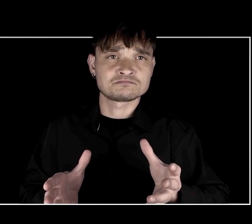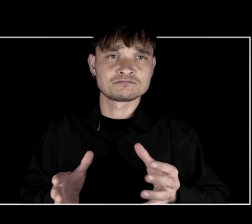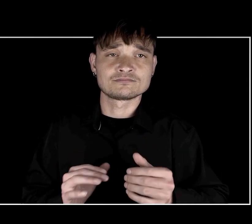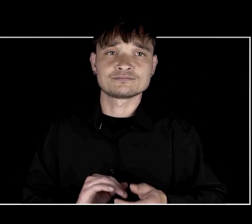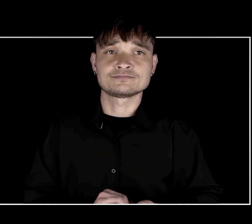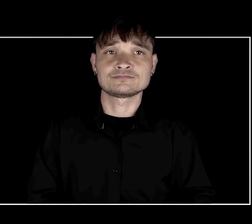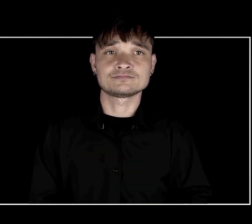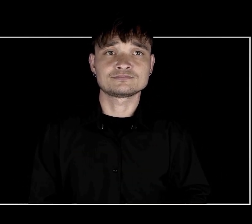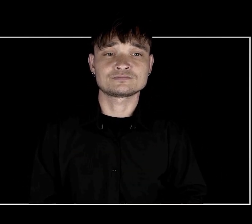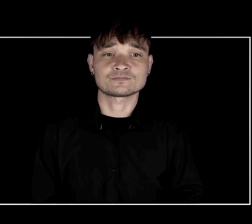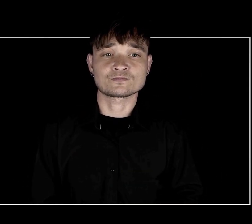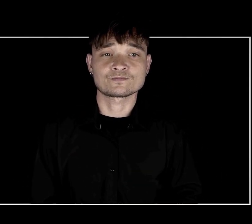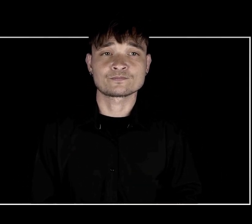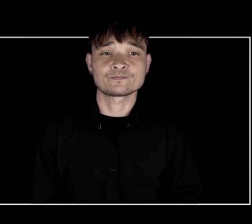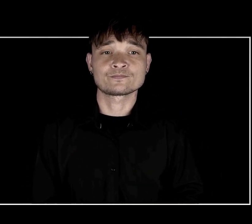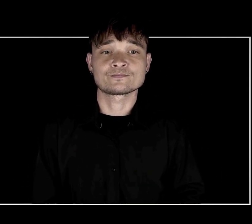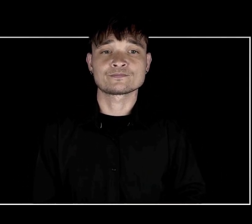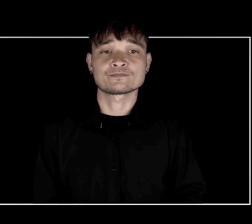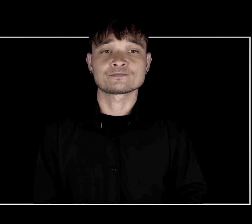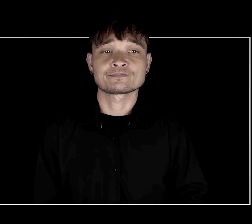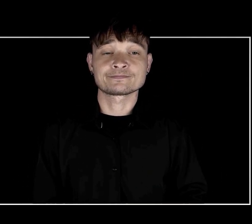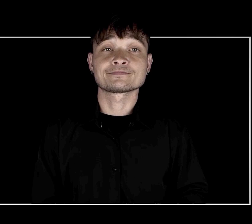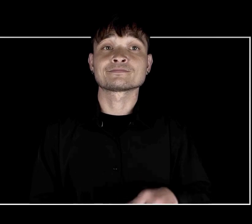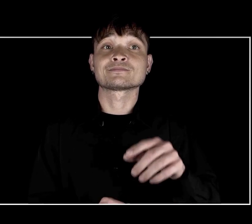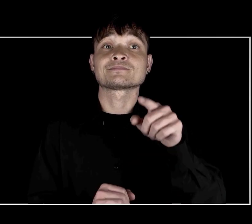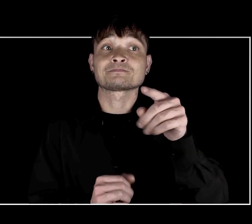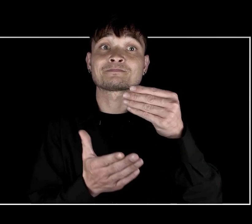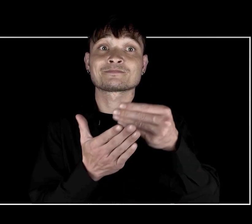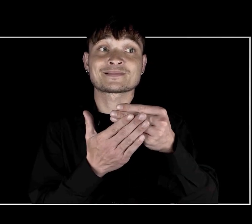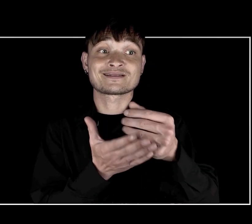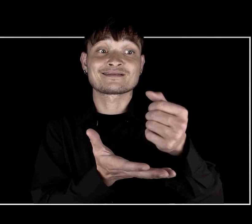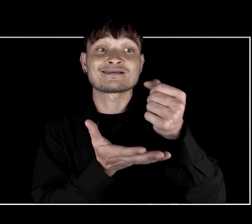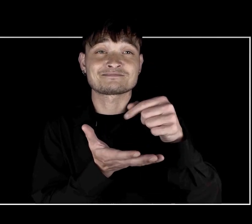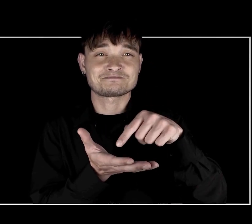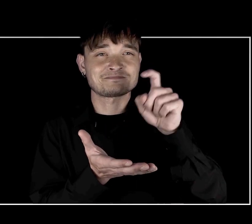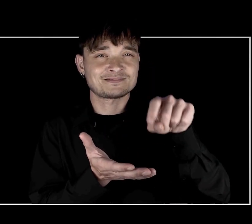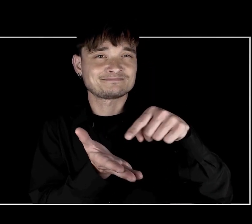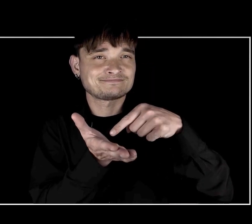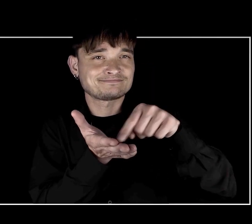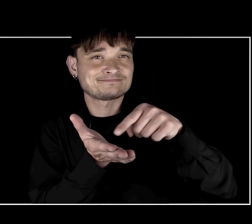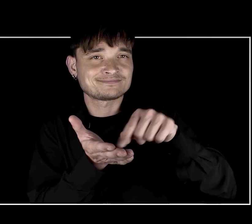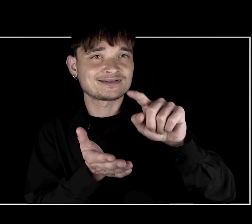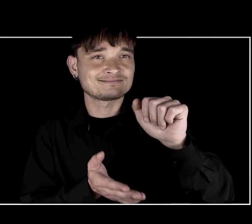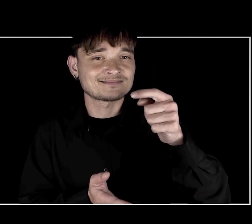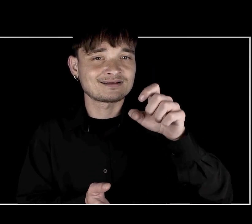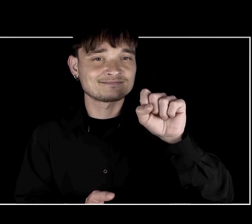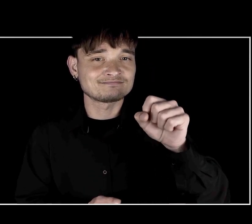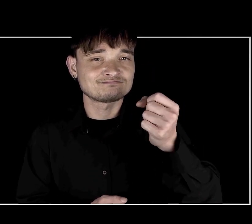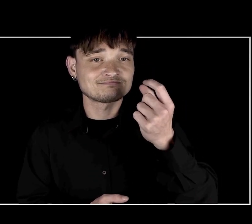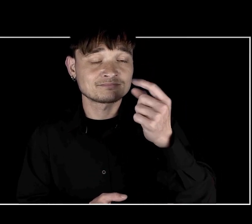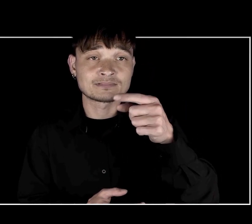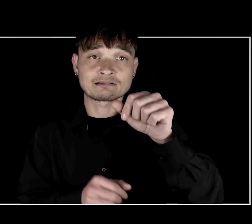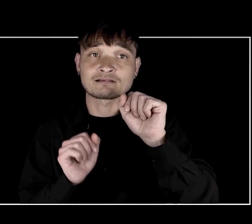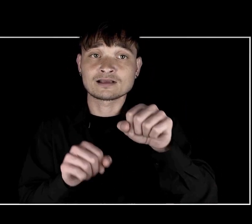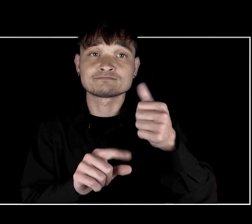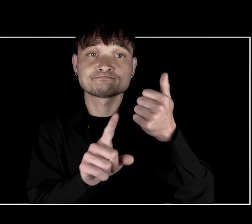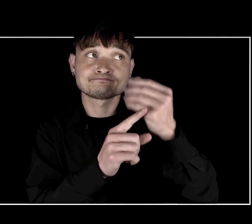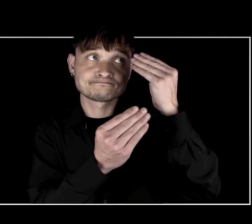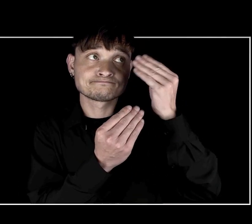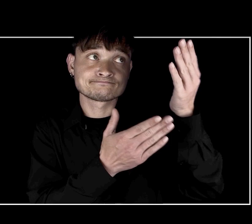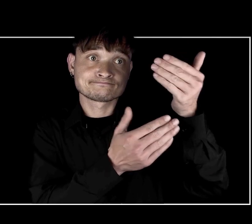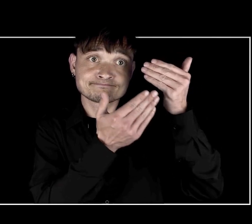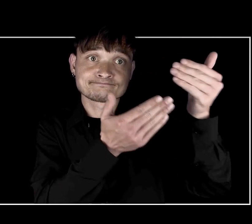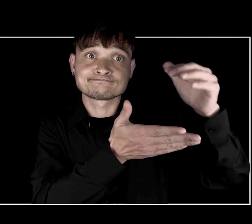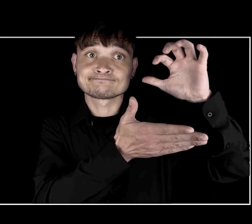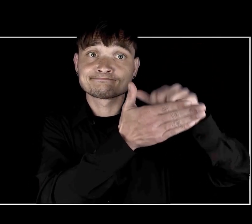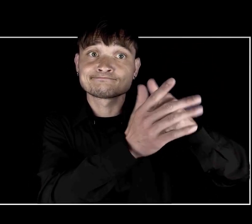18 months. You will pay taxes on the money you get from UI. You can choose to have the taxes taken out